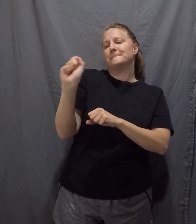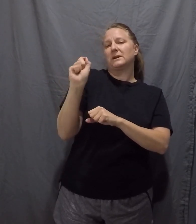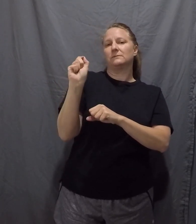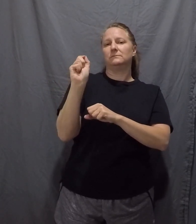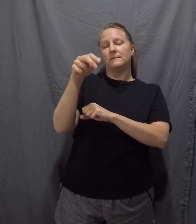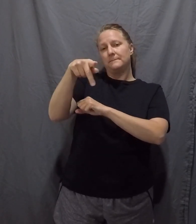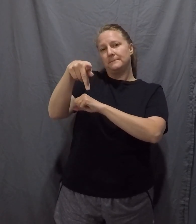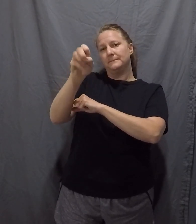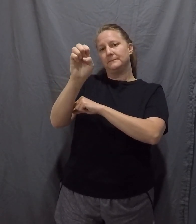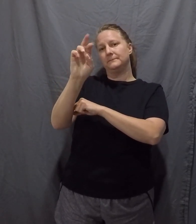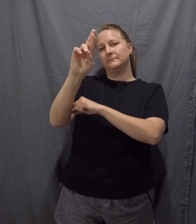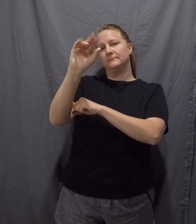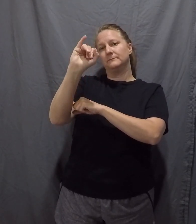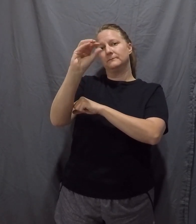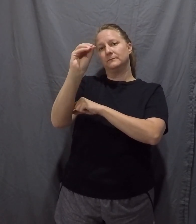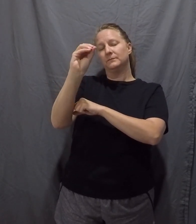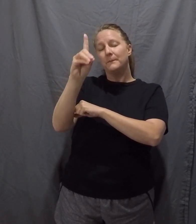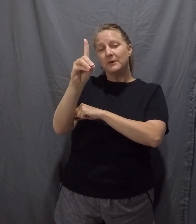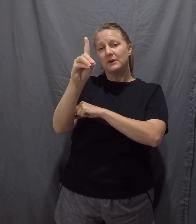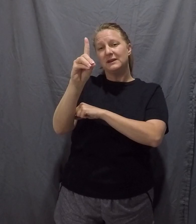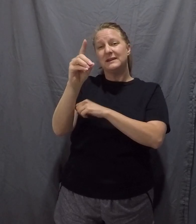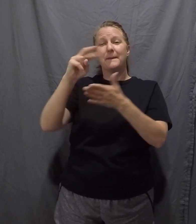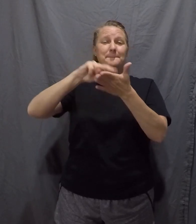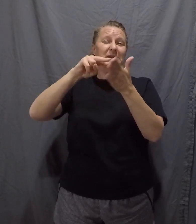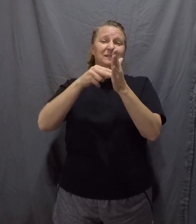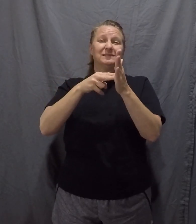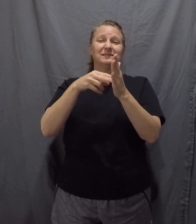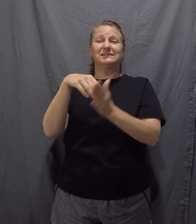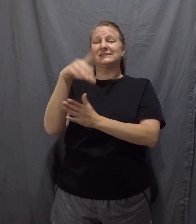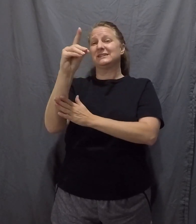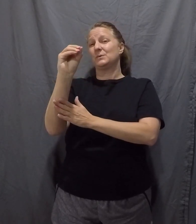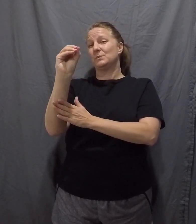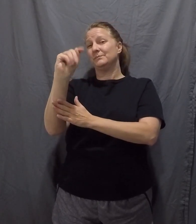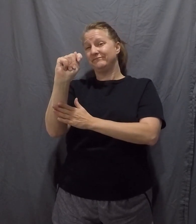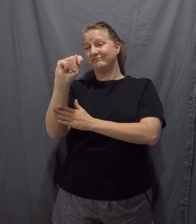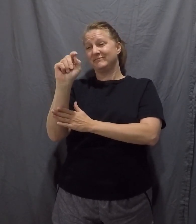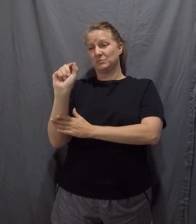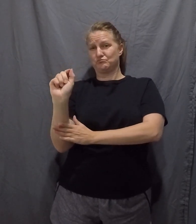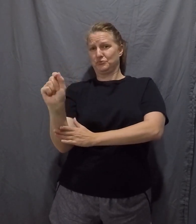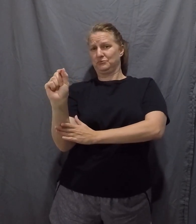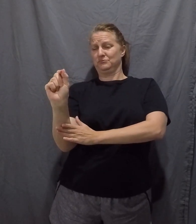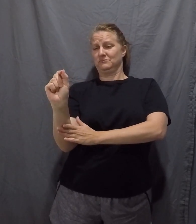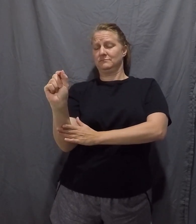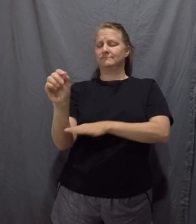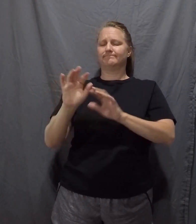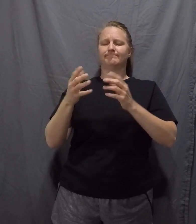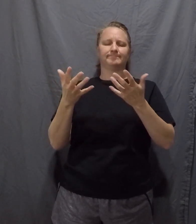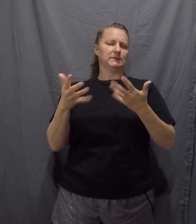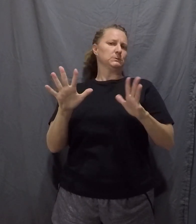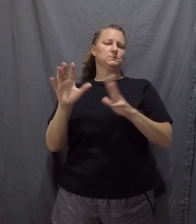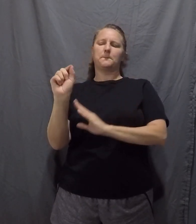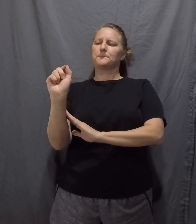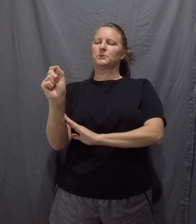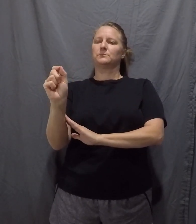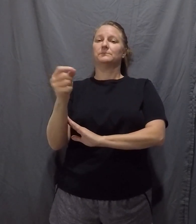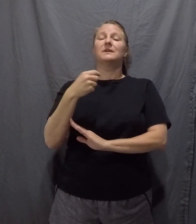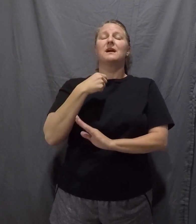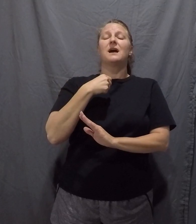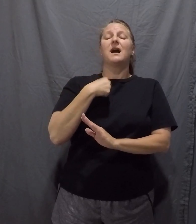a dot, if you'd like. So, I am a teacher. So, what I'm going to do is my next